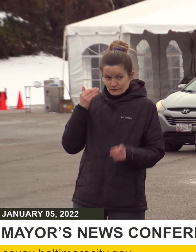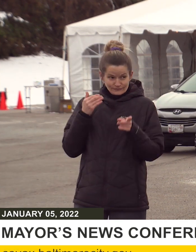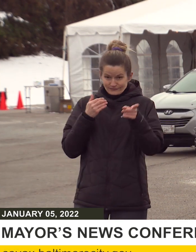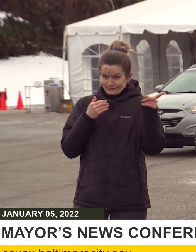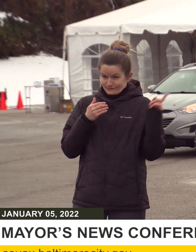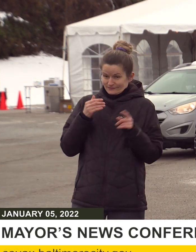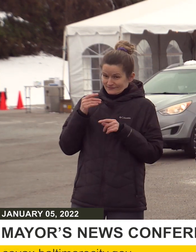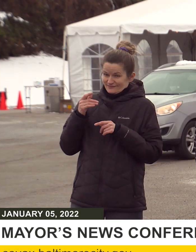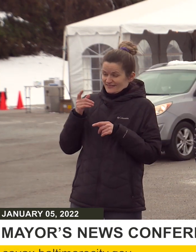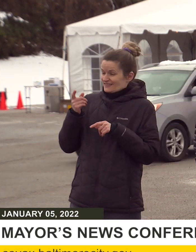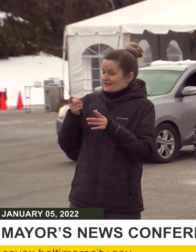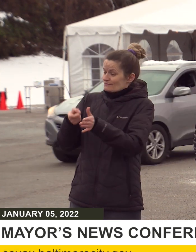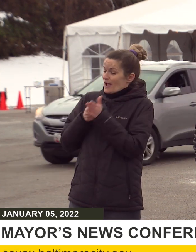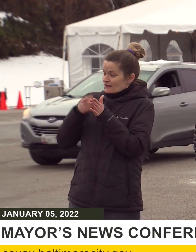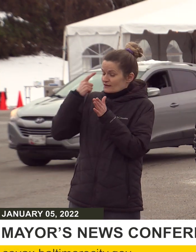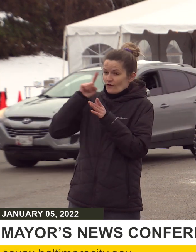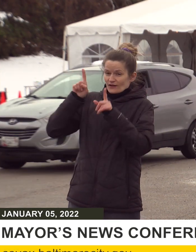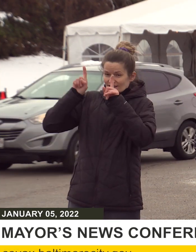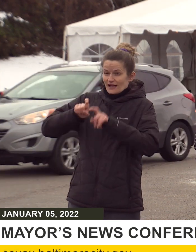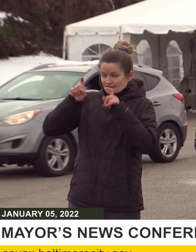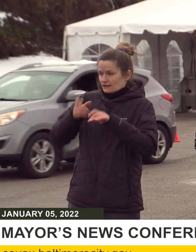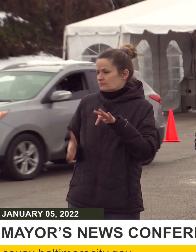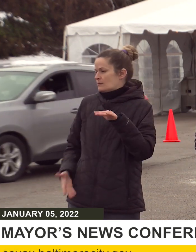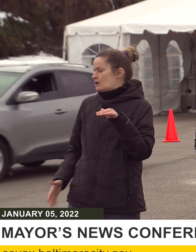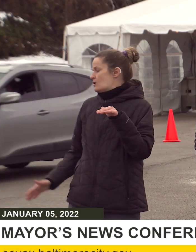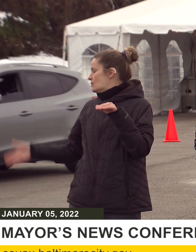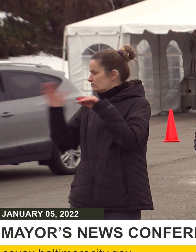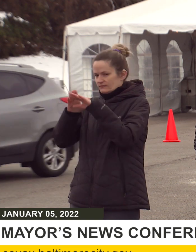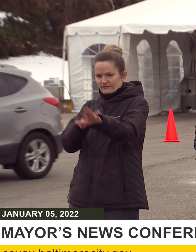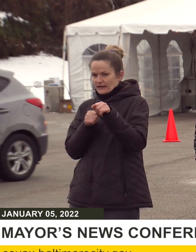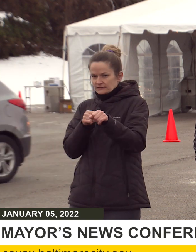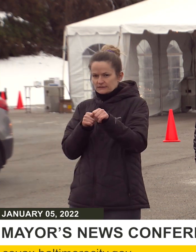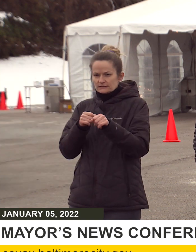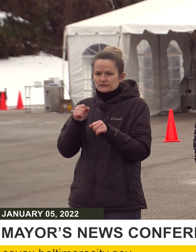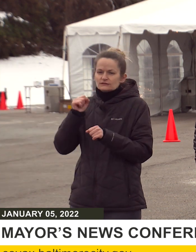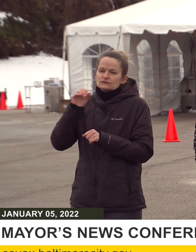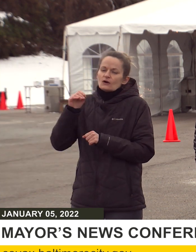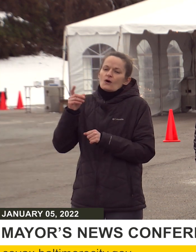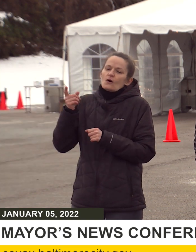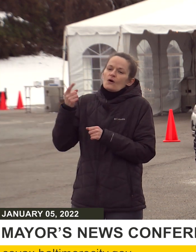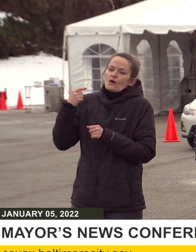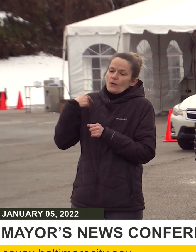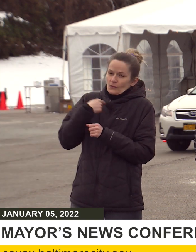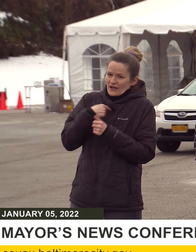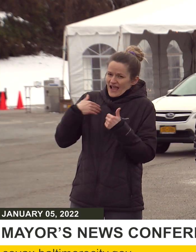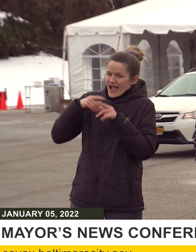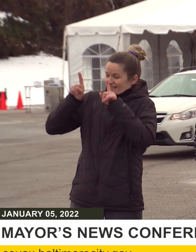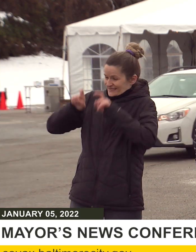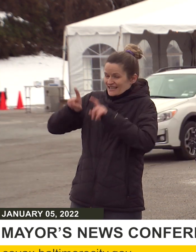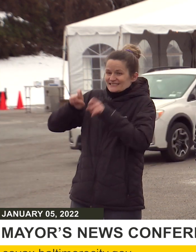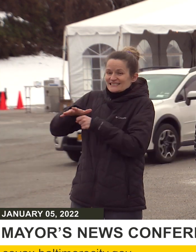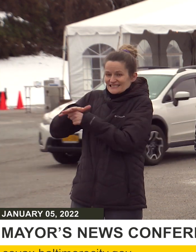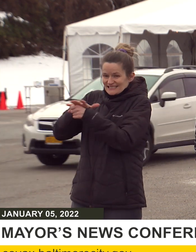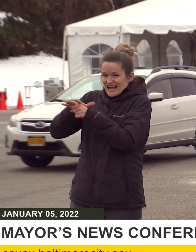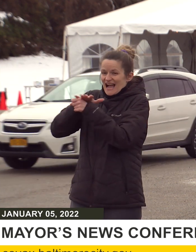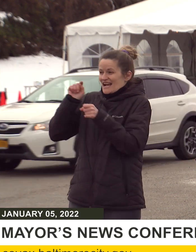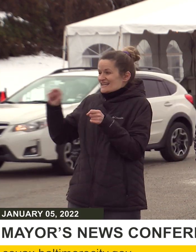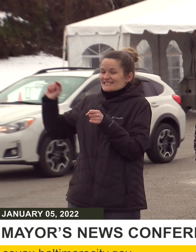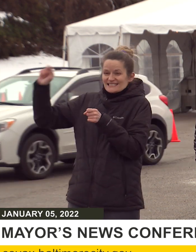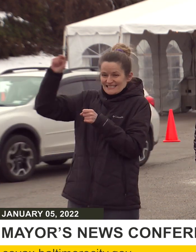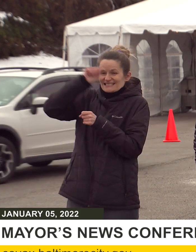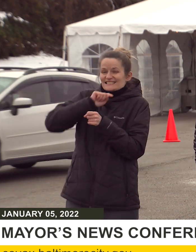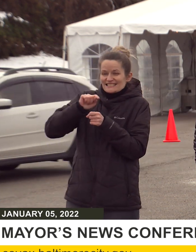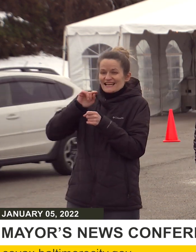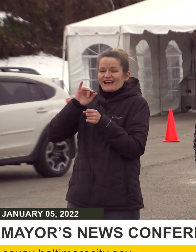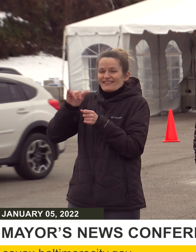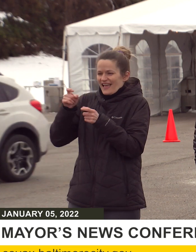We know that a lot of folks, we had testing sites, but that demand came very rapidly. For this one, no one has waited an hour yet,